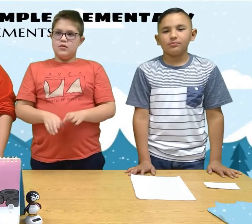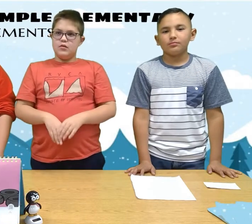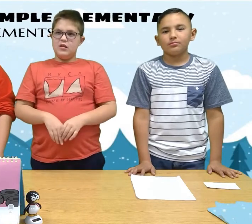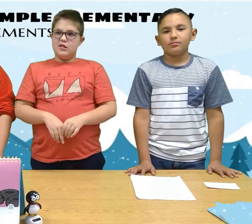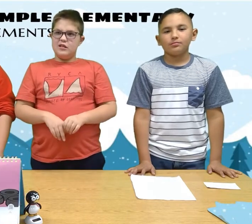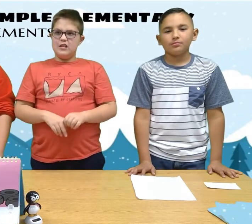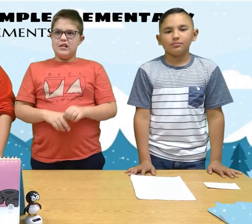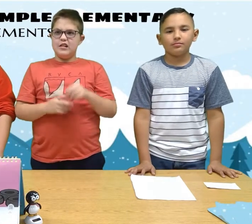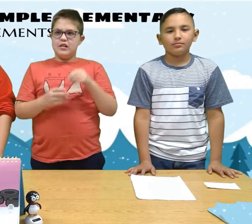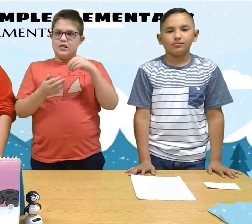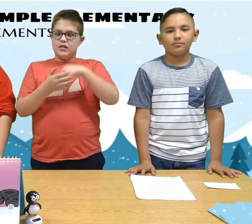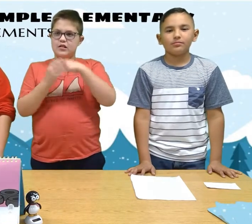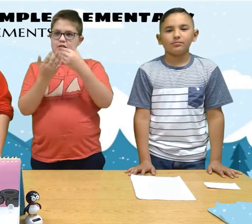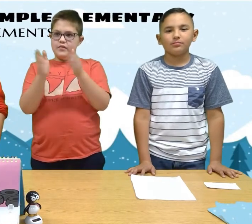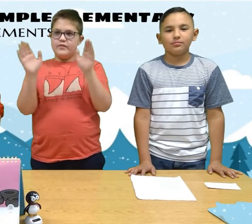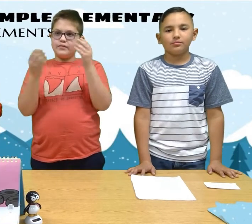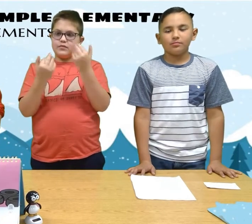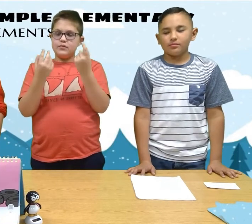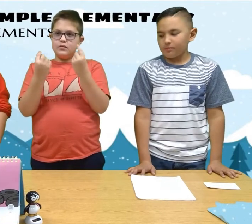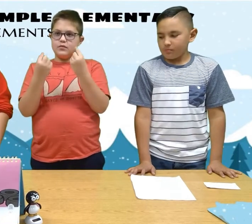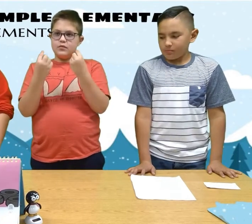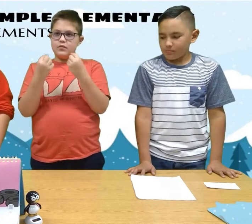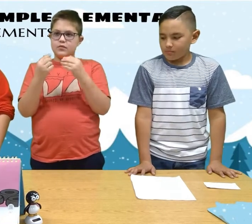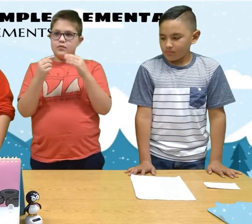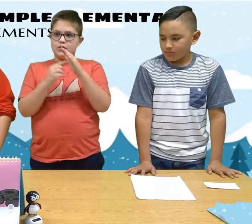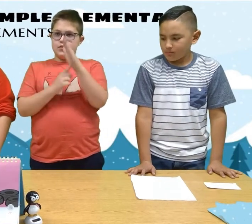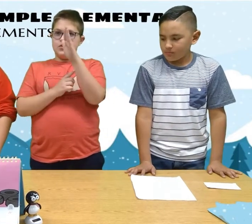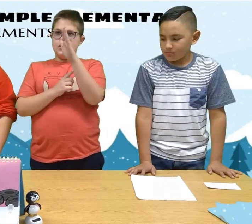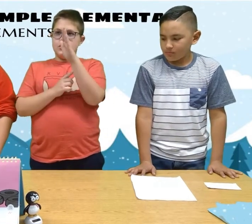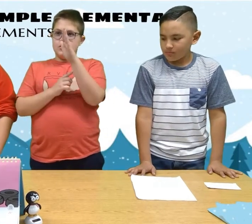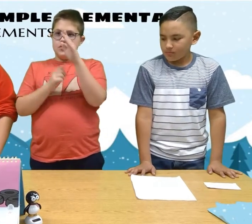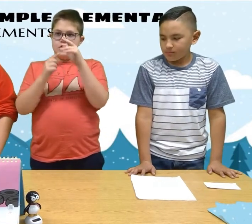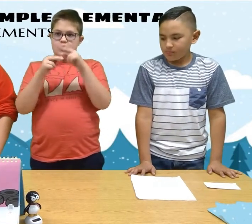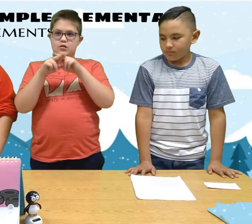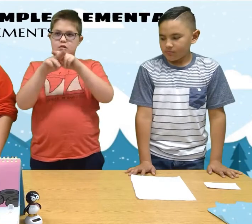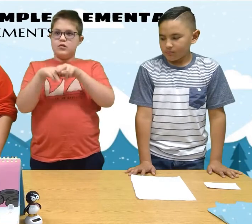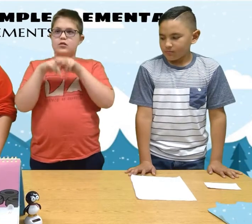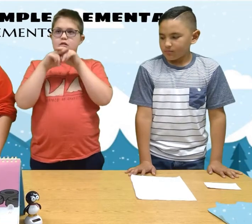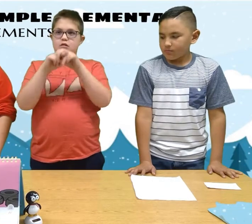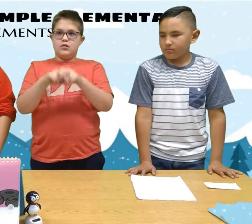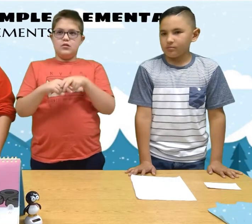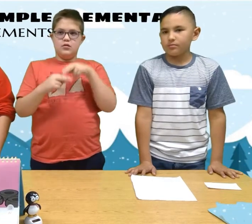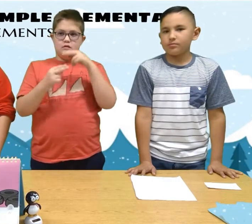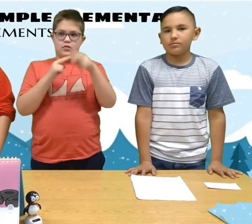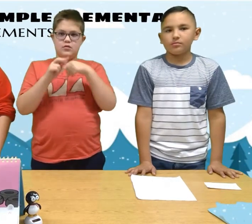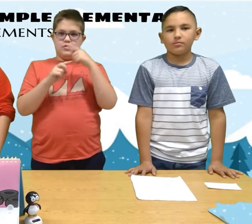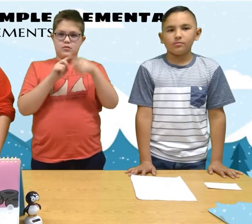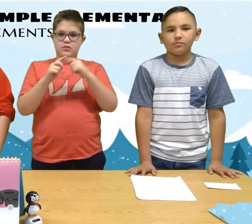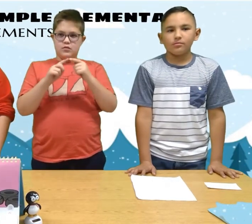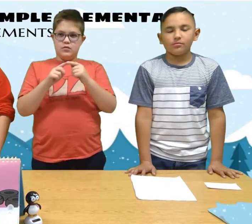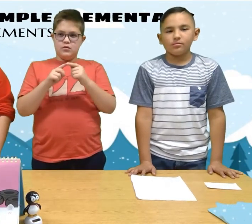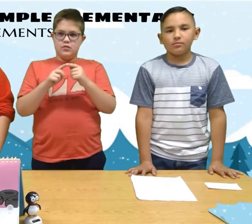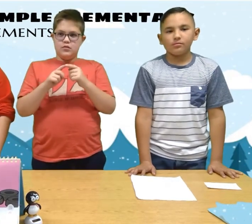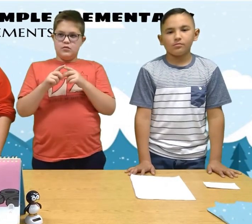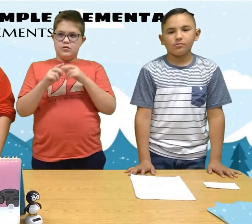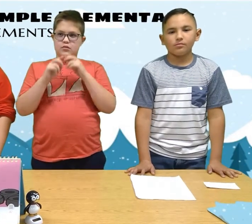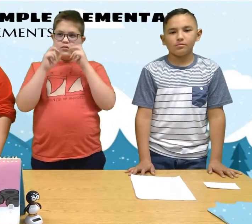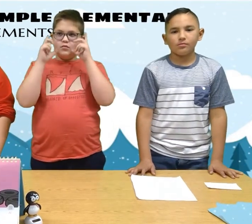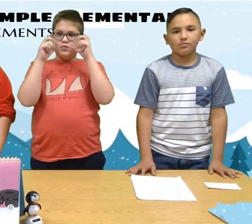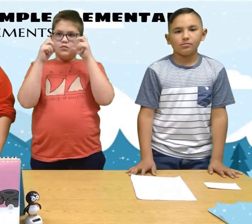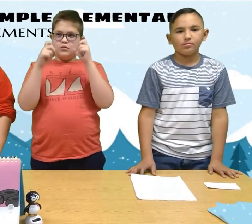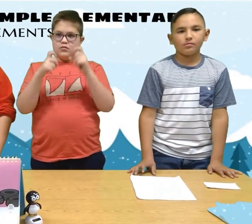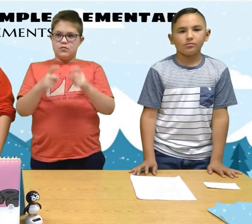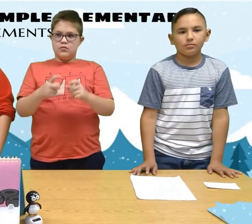In the classroom, we soar by sitting on our chairs correctly and following safety rules.